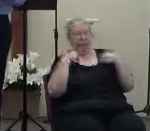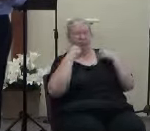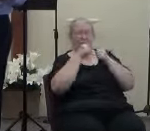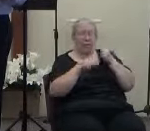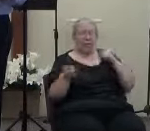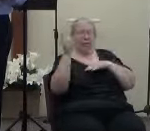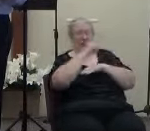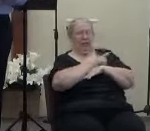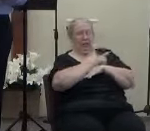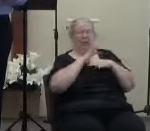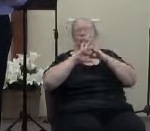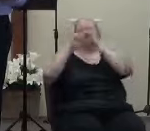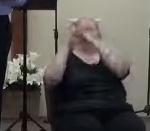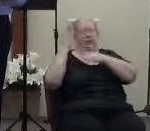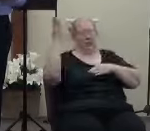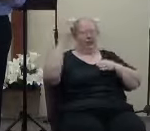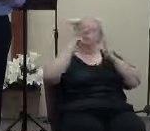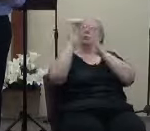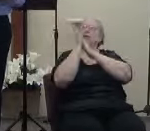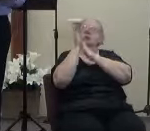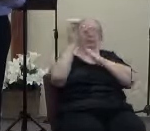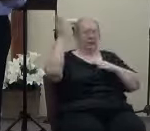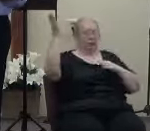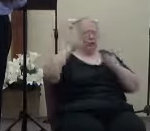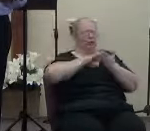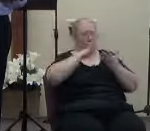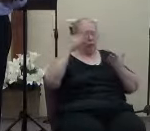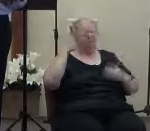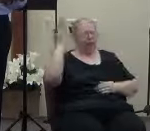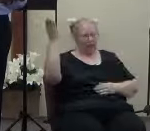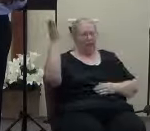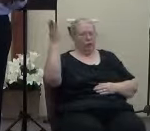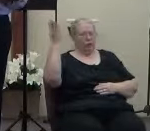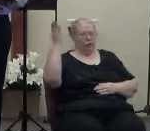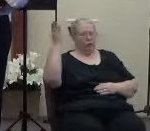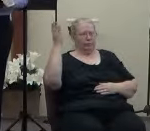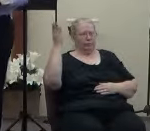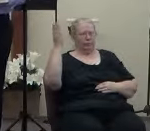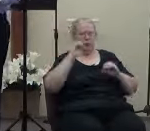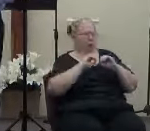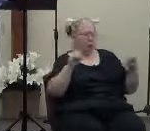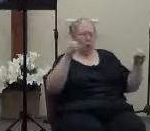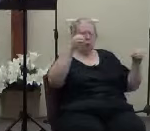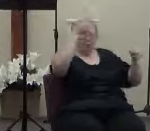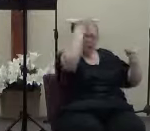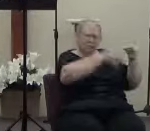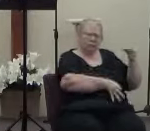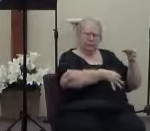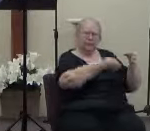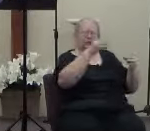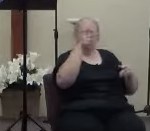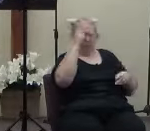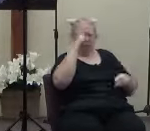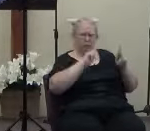Him. You're calling on Him. You're praising Him, glorifying Him. There's now no condemnation to those who are in